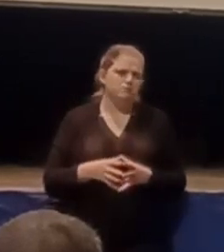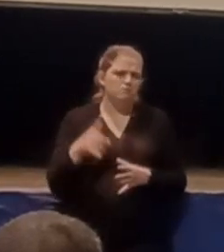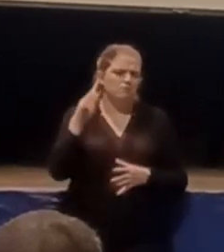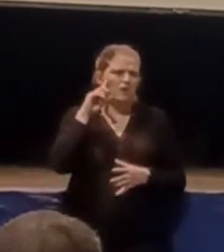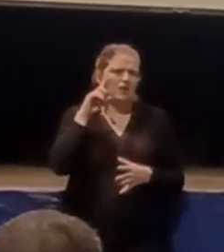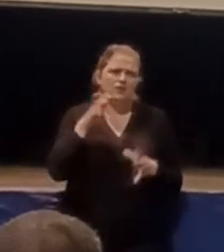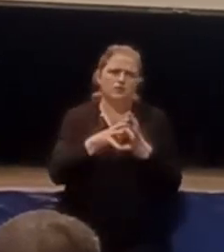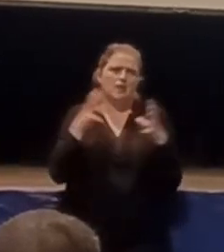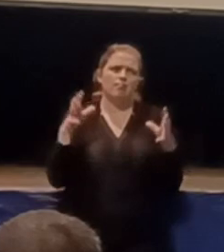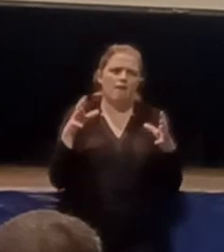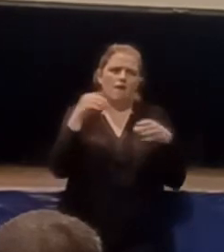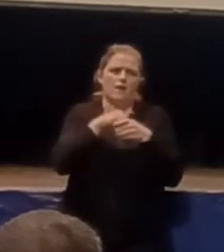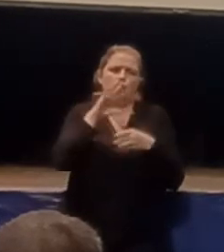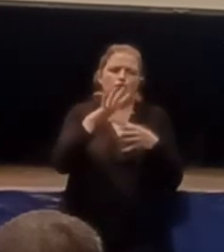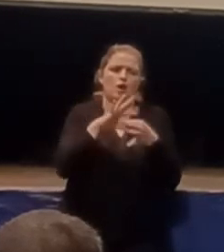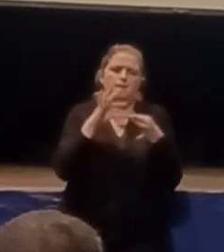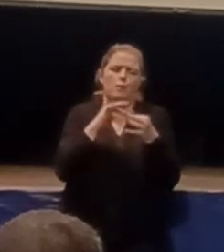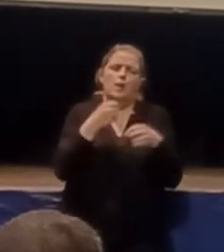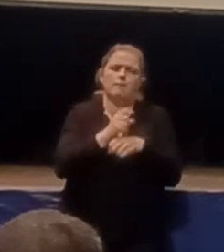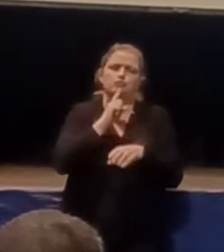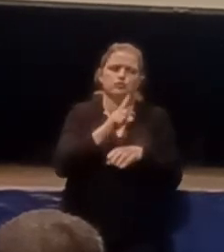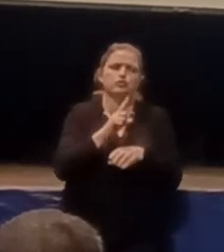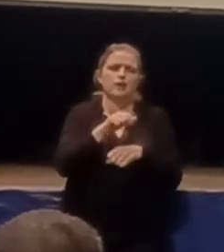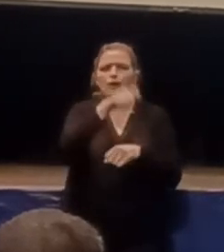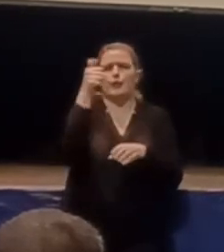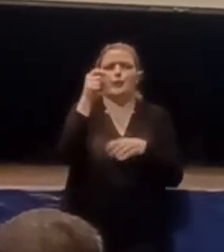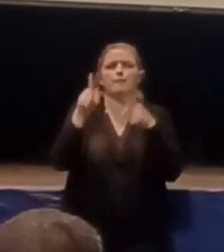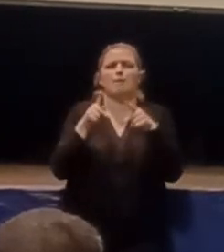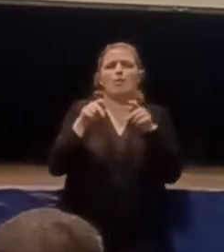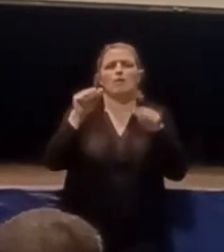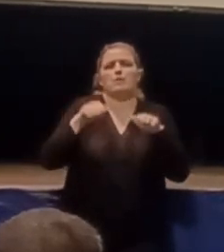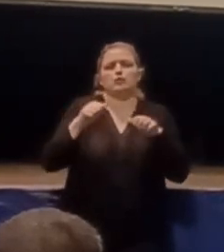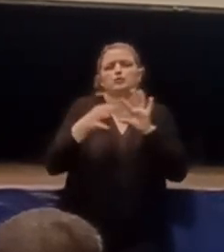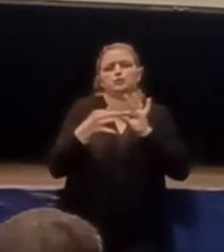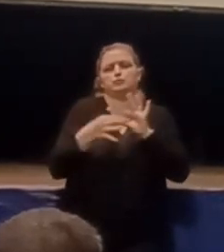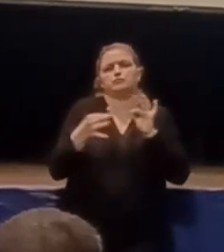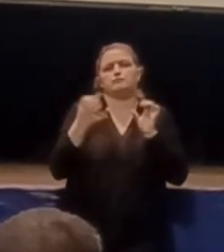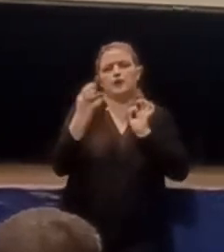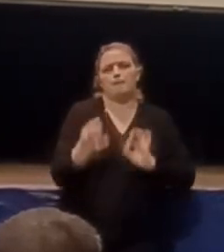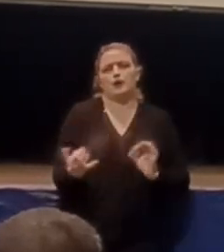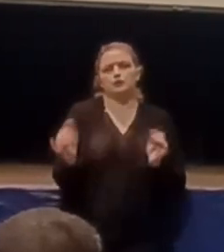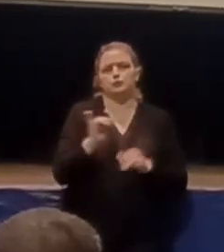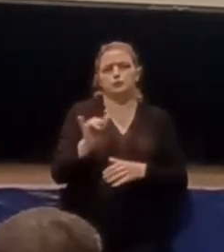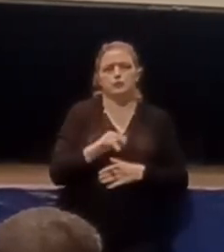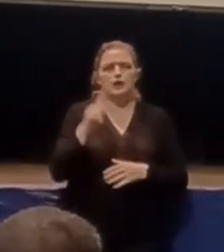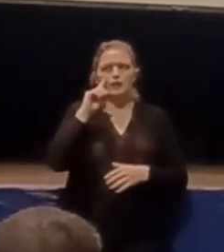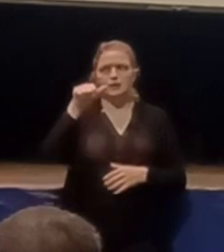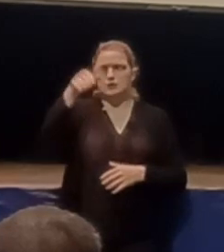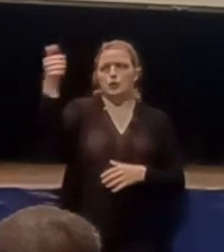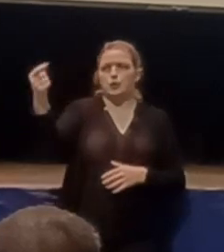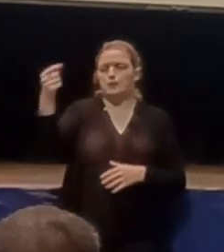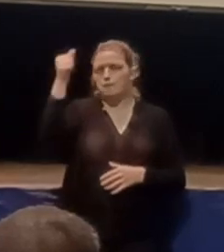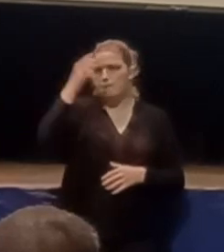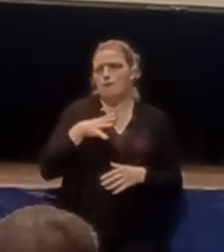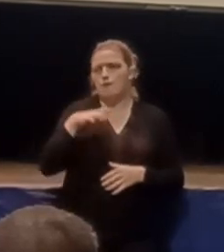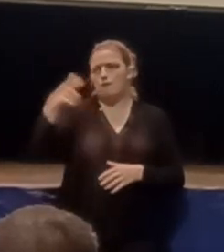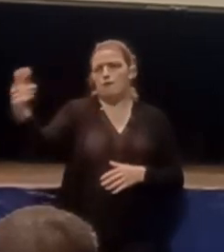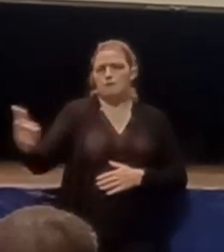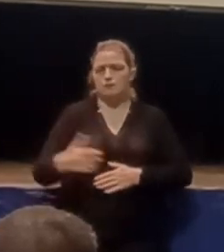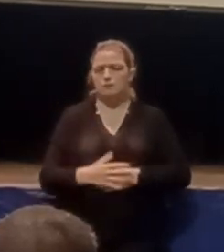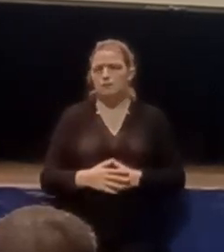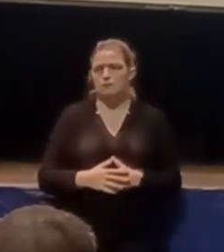in your comments, but I do want to make sure that we get to all of the comments here tonight. I think this gentleman was next.